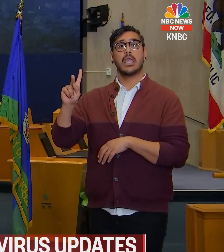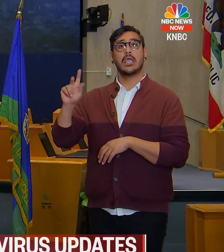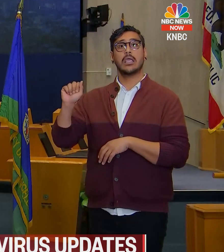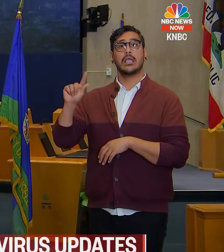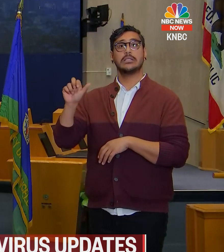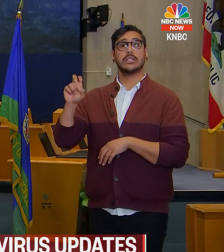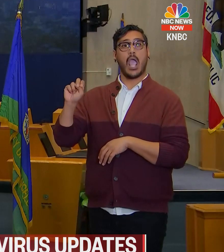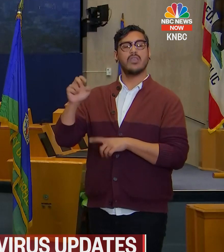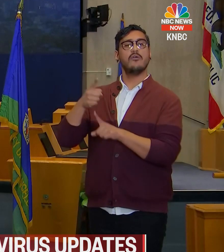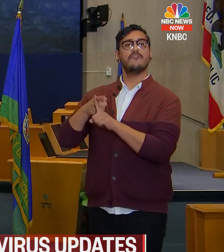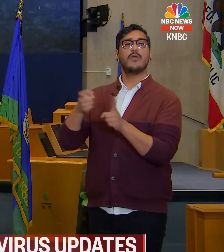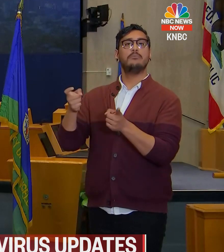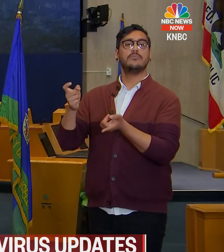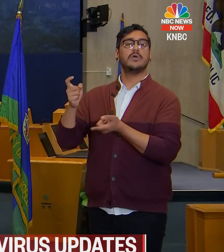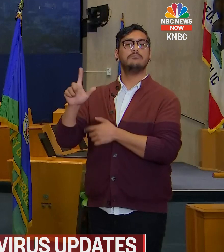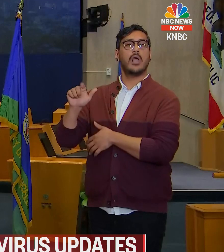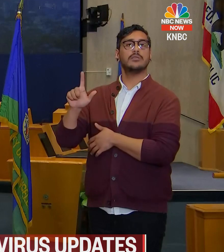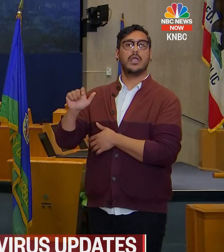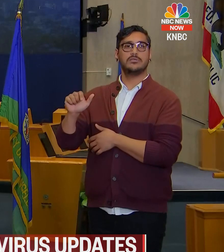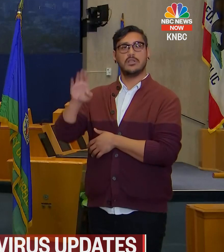Director of the Los Angeles County Fire Department.